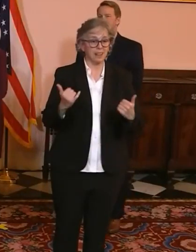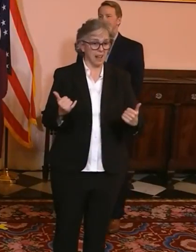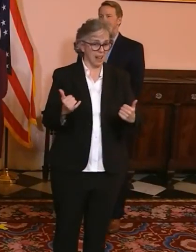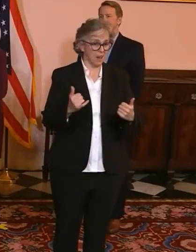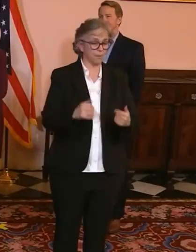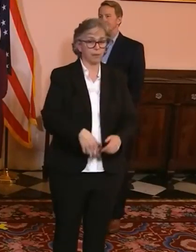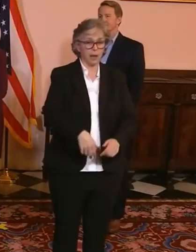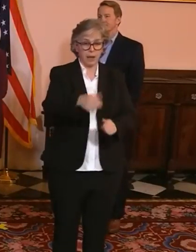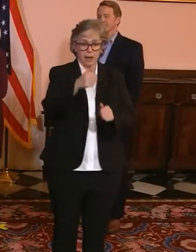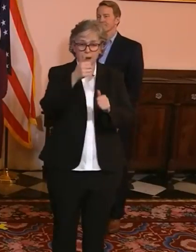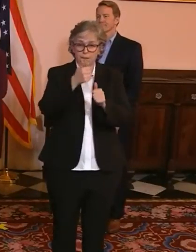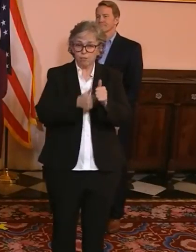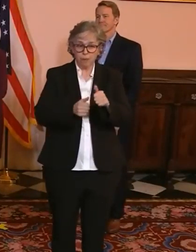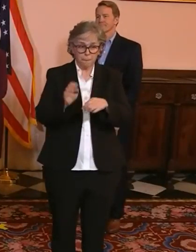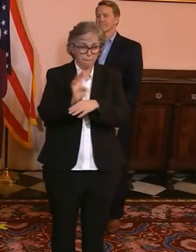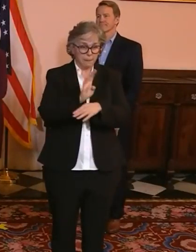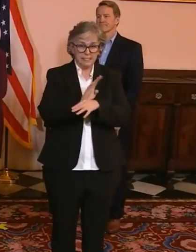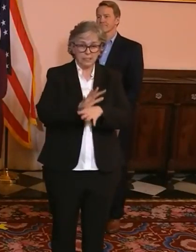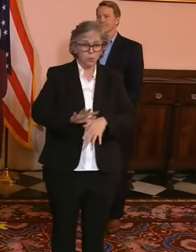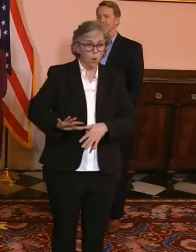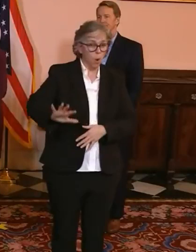Retail, manufacturing,